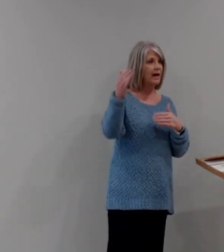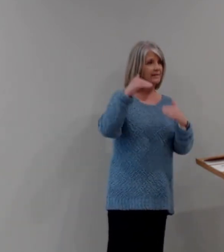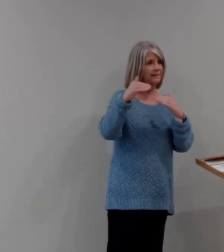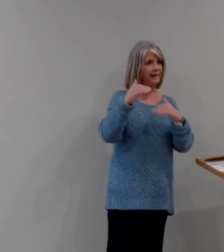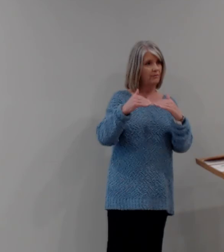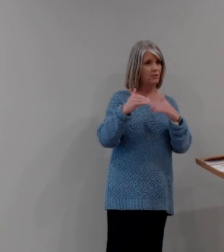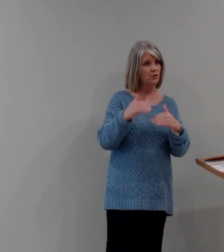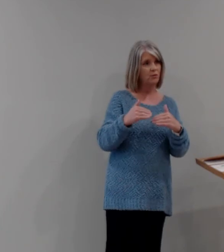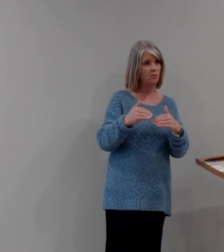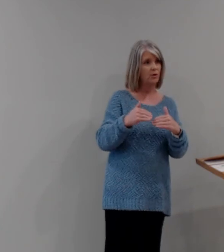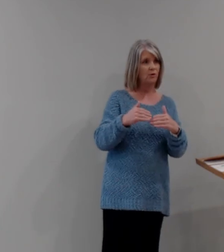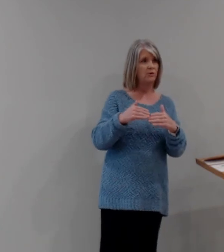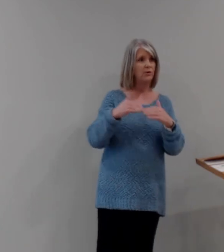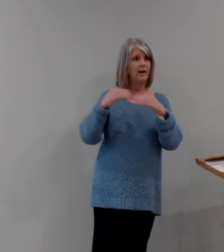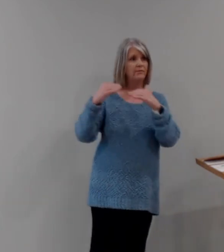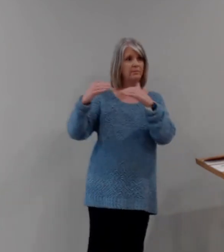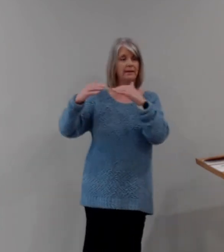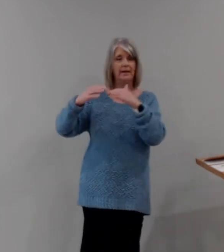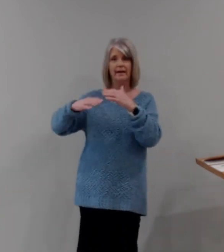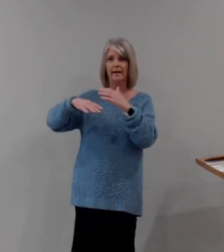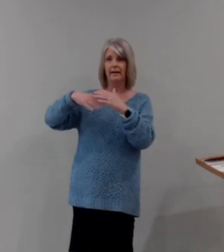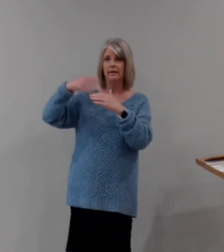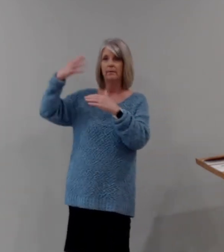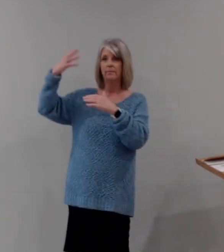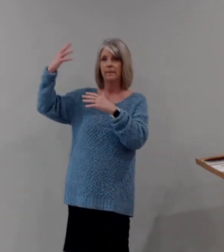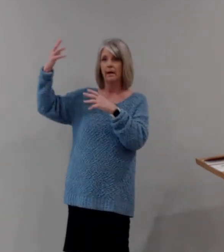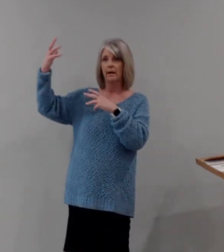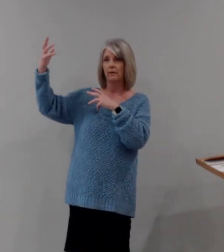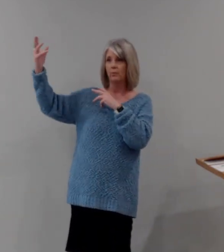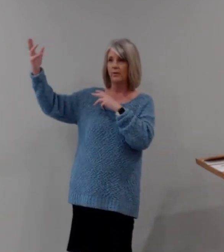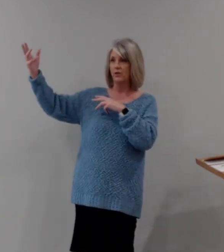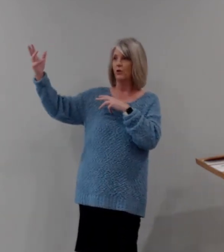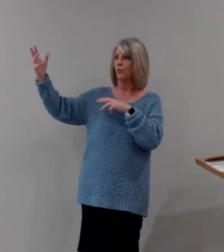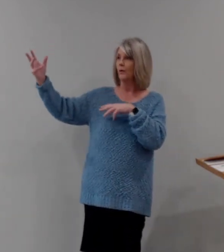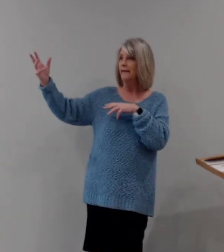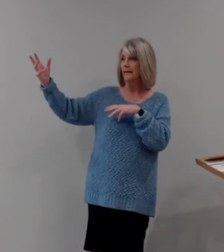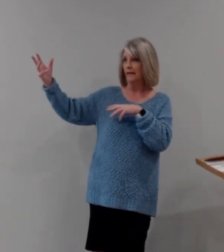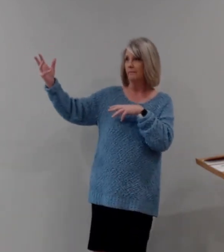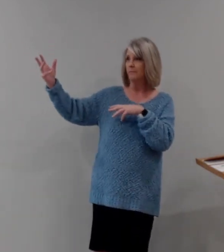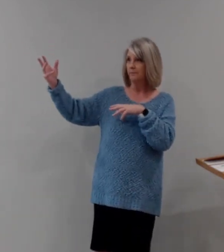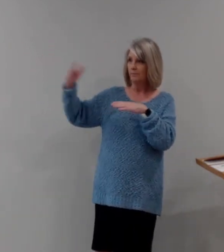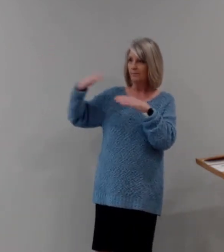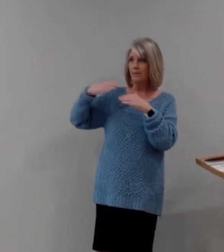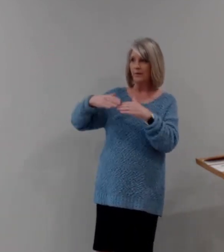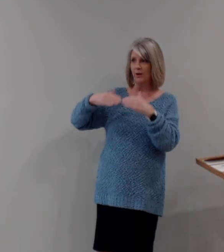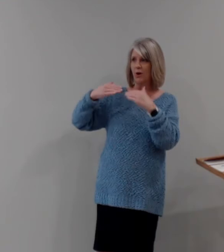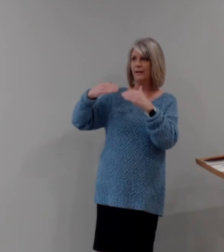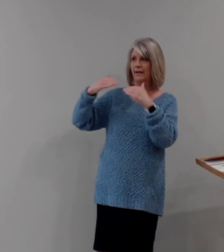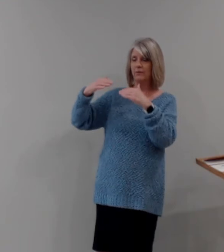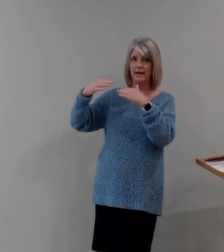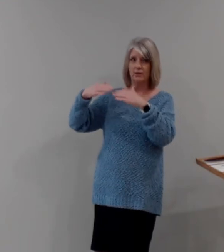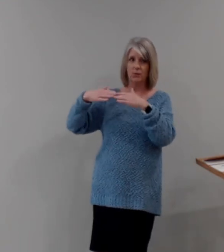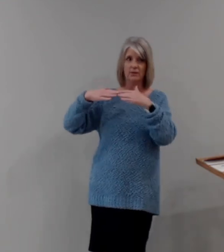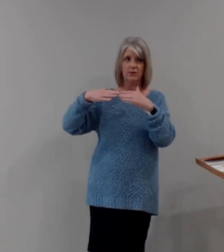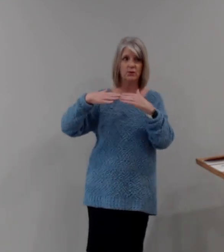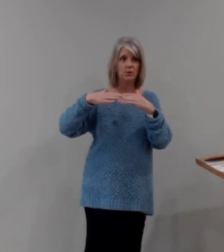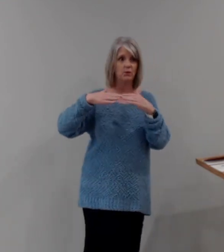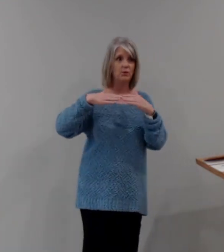of levels you can work on. You don't have to be like with a degree in it, but there are levels, like to work in the school. You have to